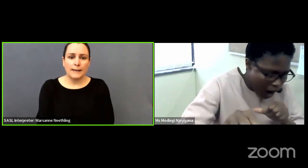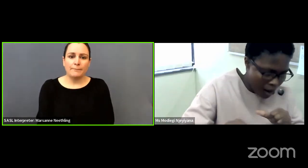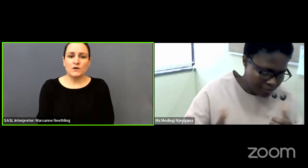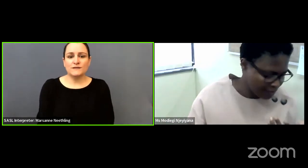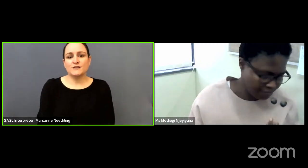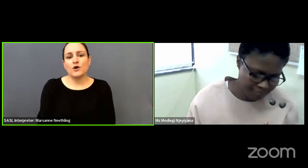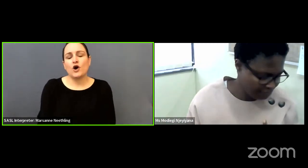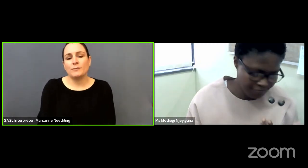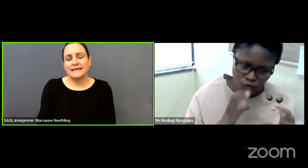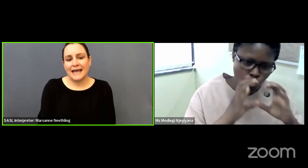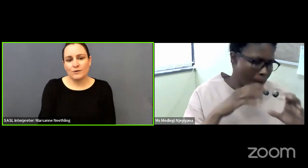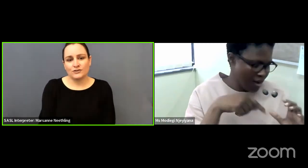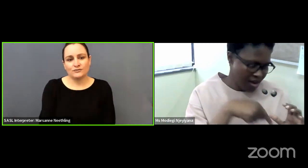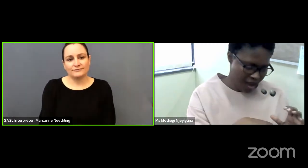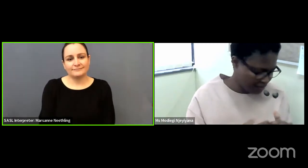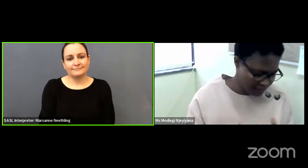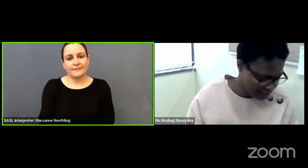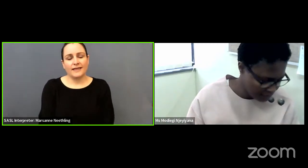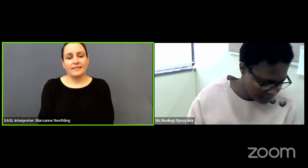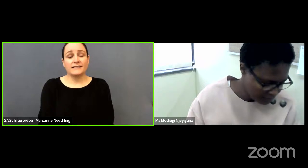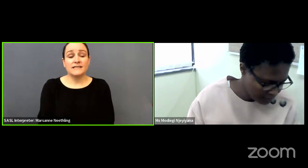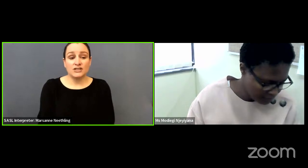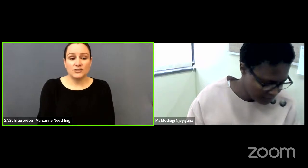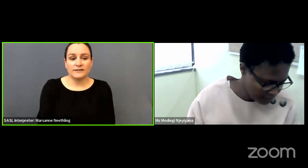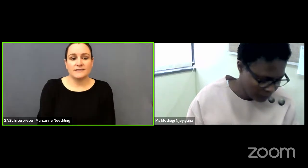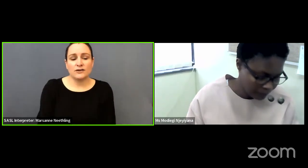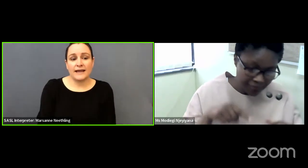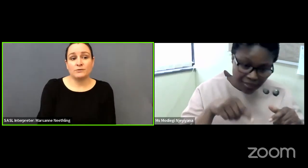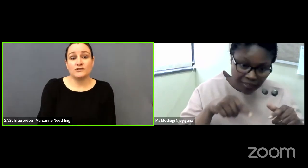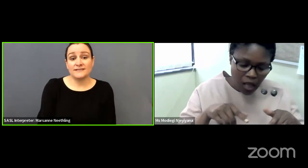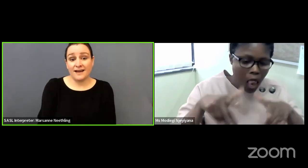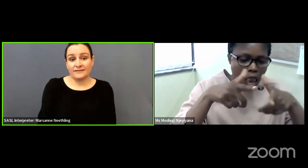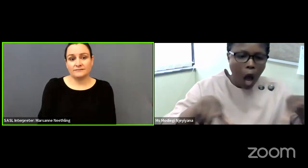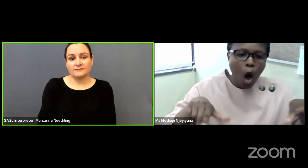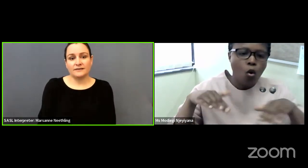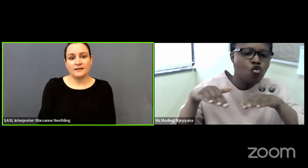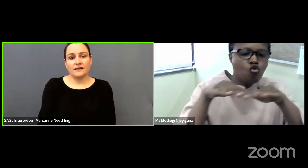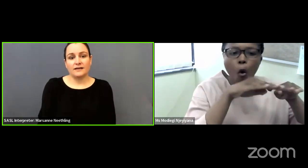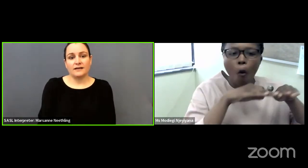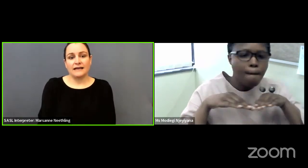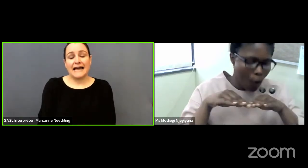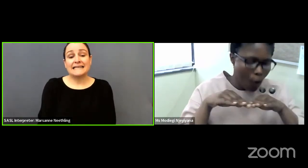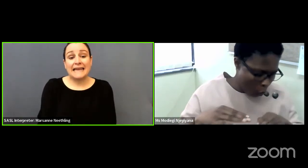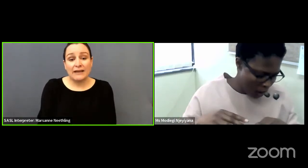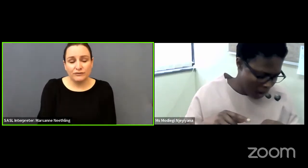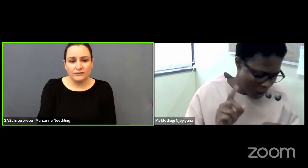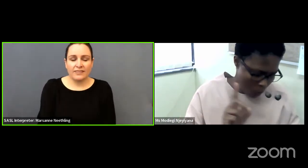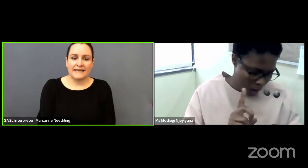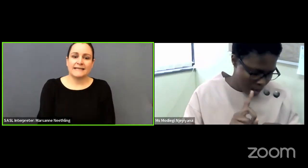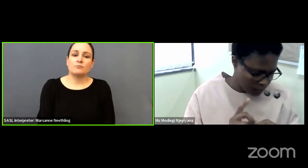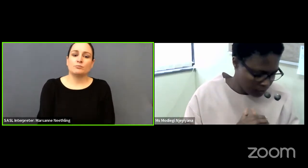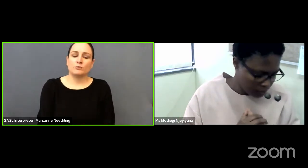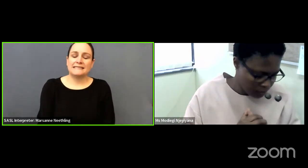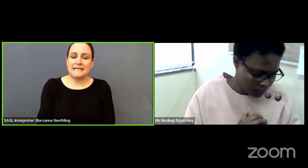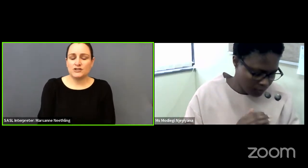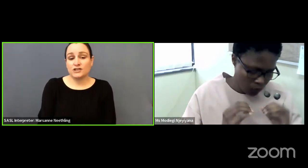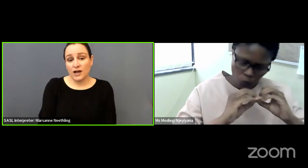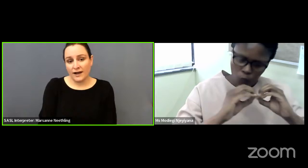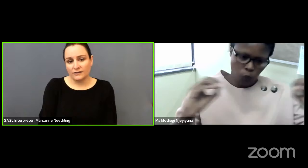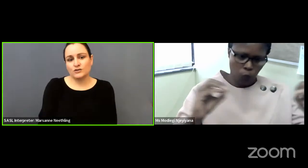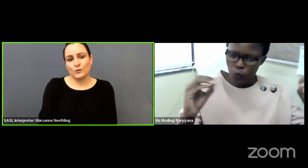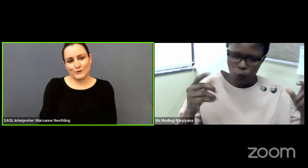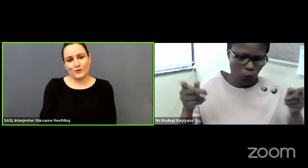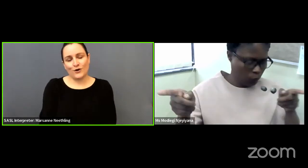child because there's no common language. The teacher is not able to sign at a level that can teach